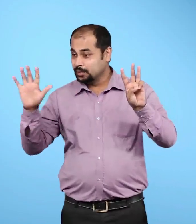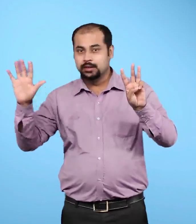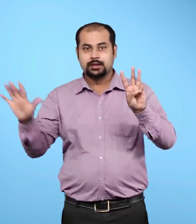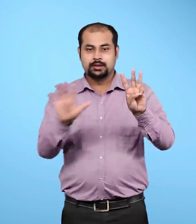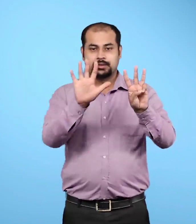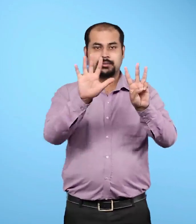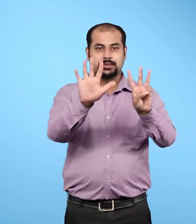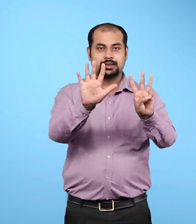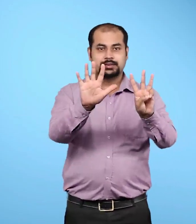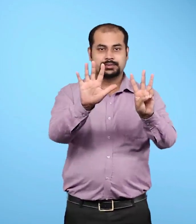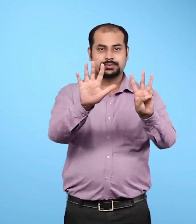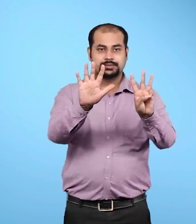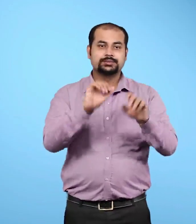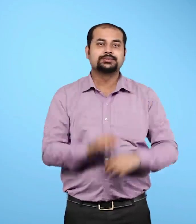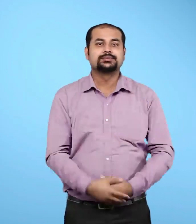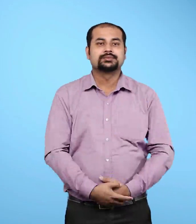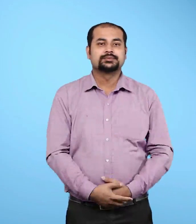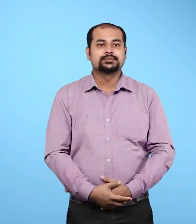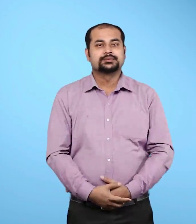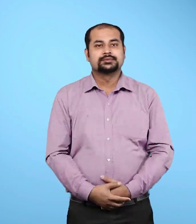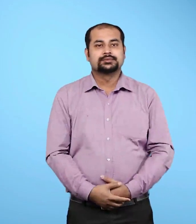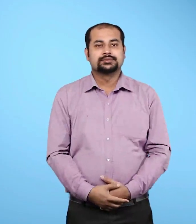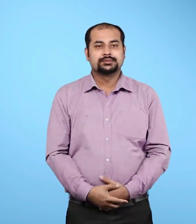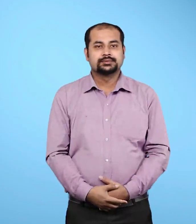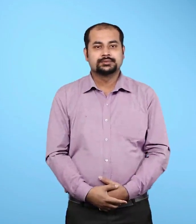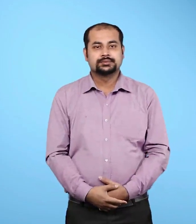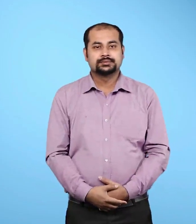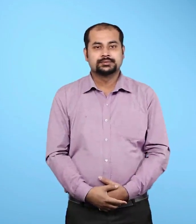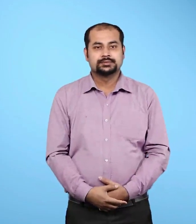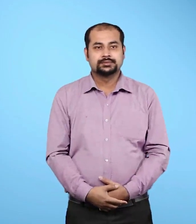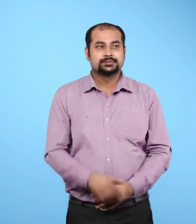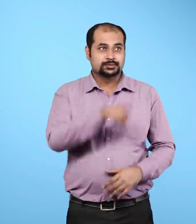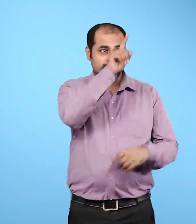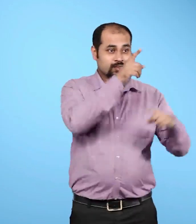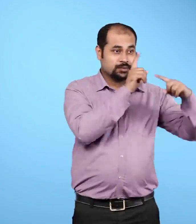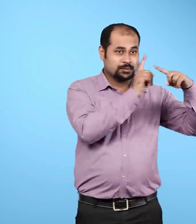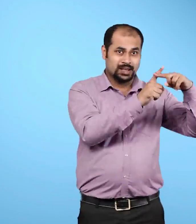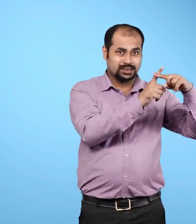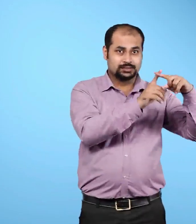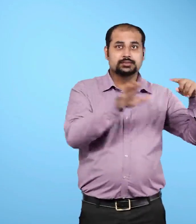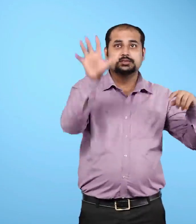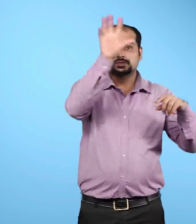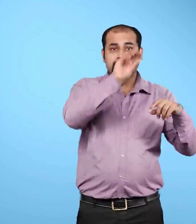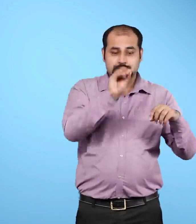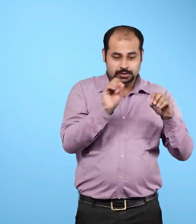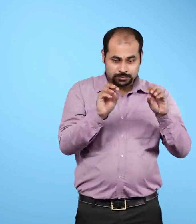Row 3, column 1, number 3 is written. Column 2, number 5 is